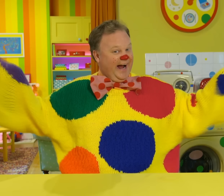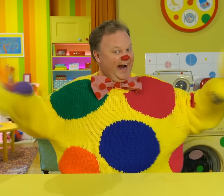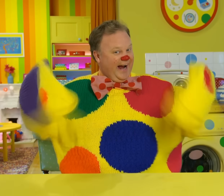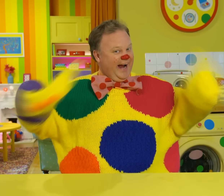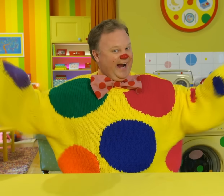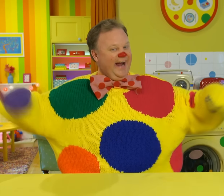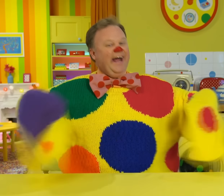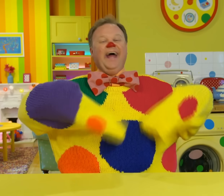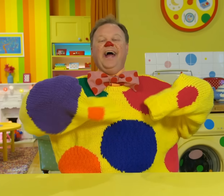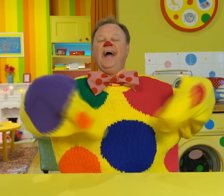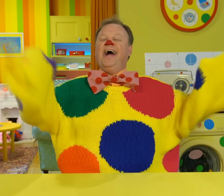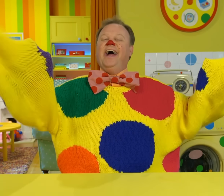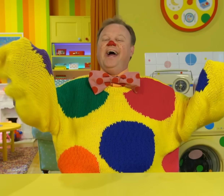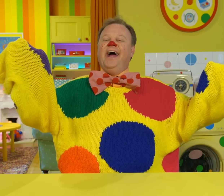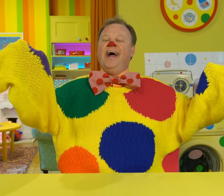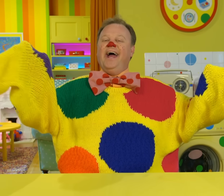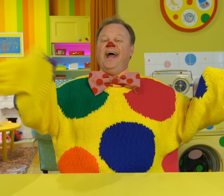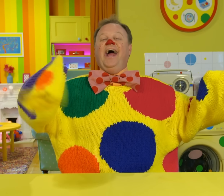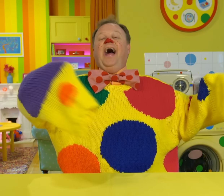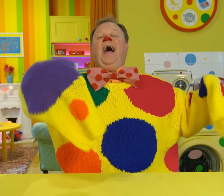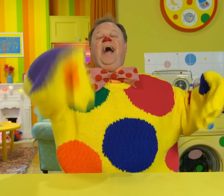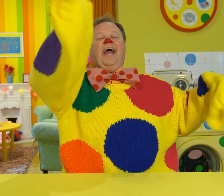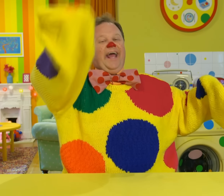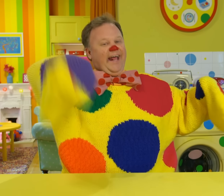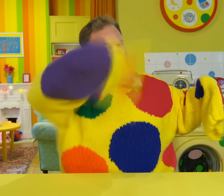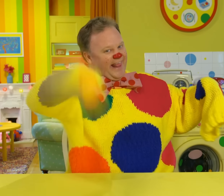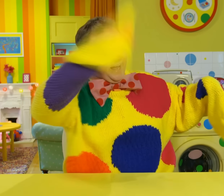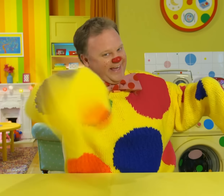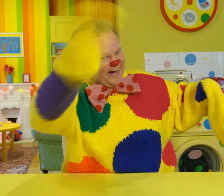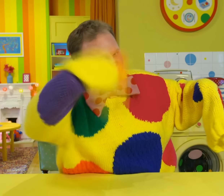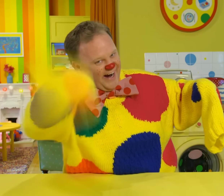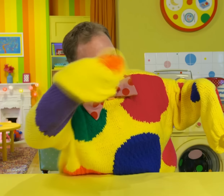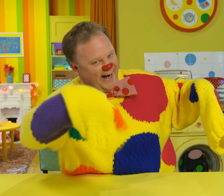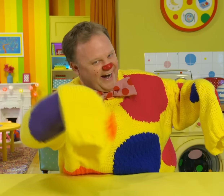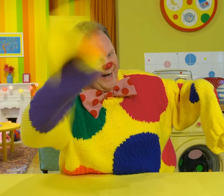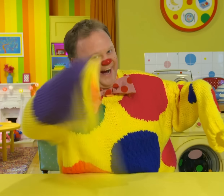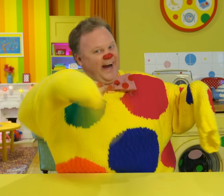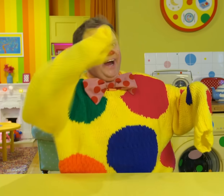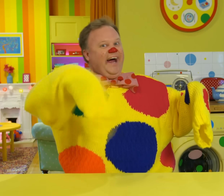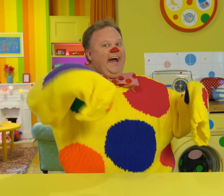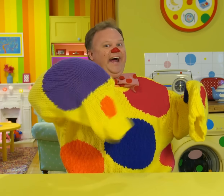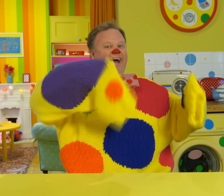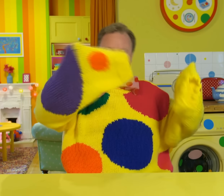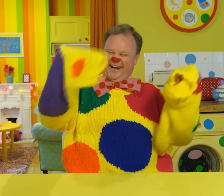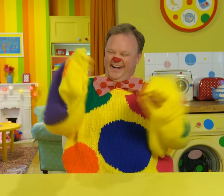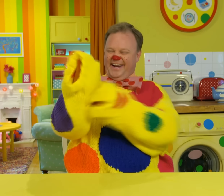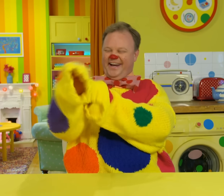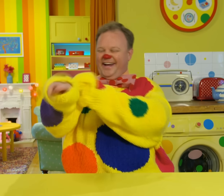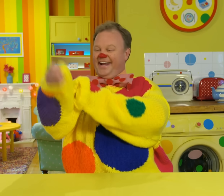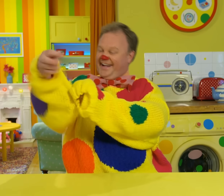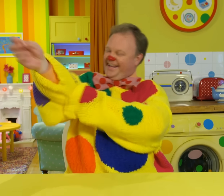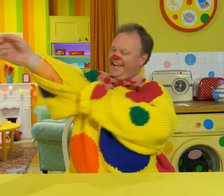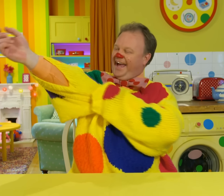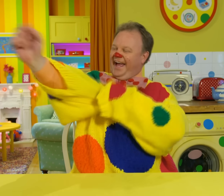Oh, well done, Mr. Tumble. Hey, thank you. It fits perfectly.